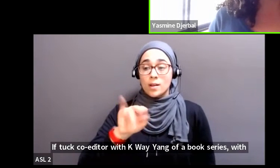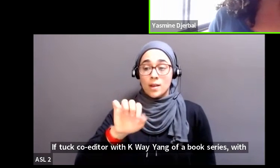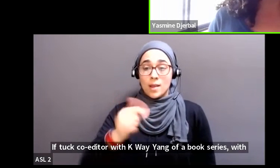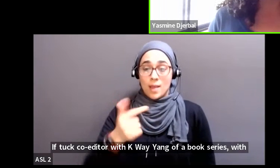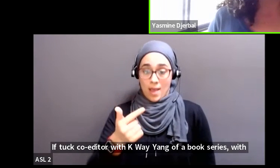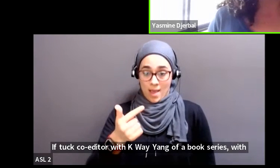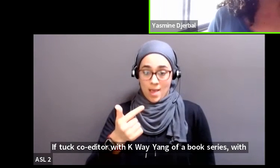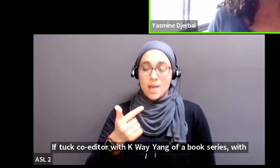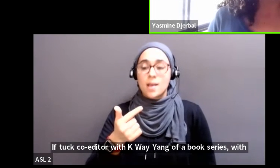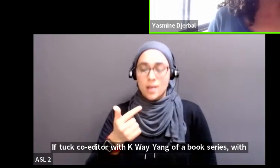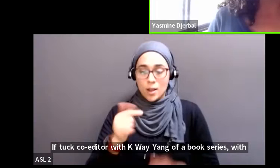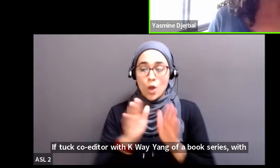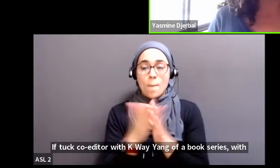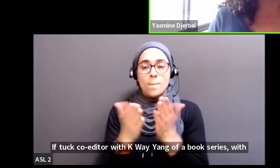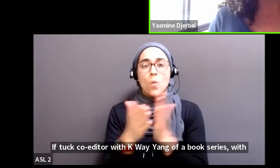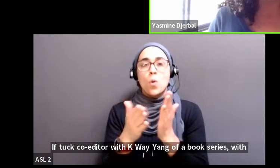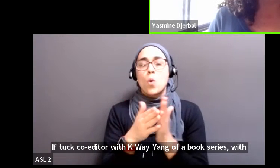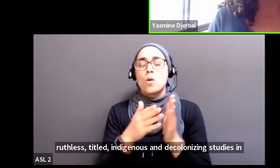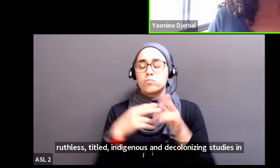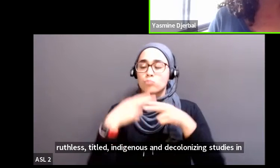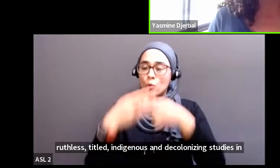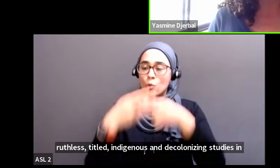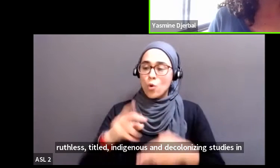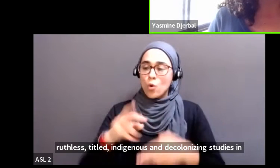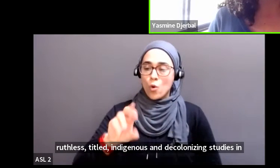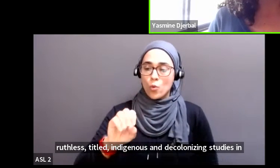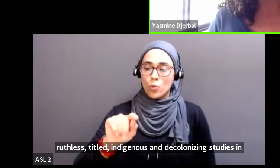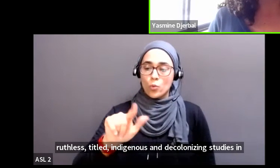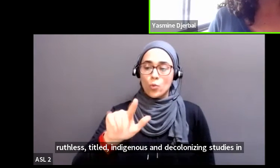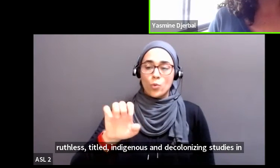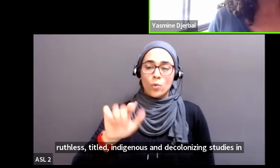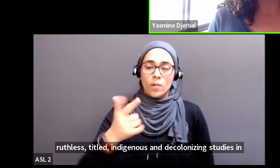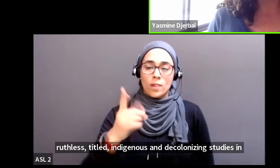and Decolonizing Studies in Education,